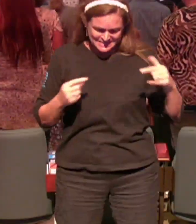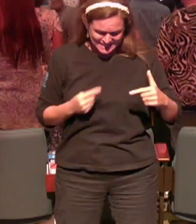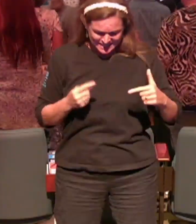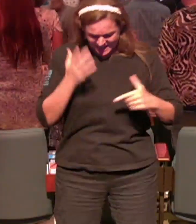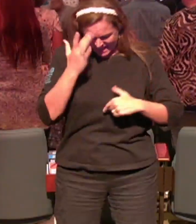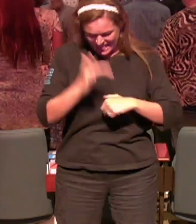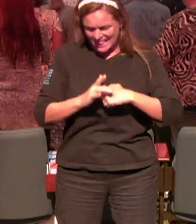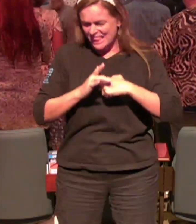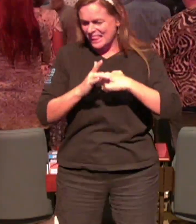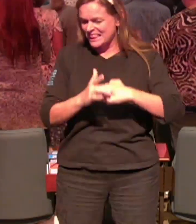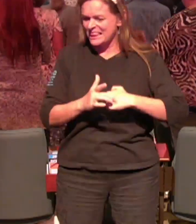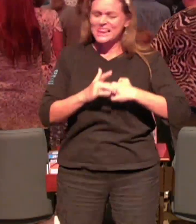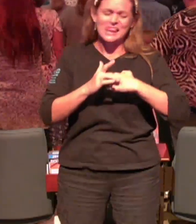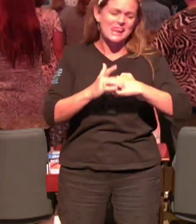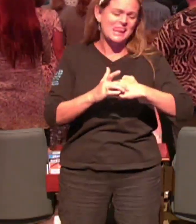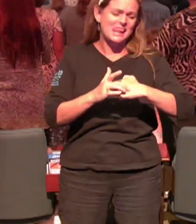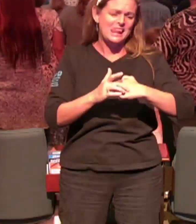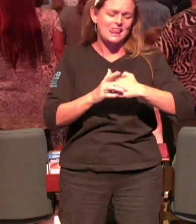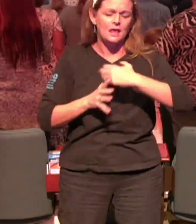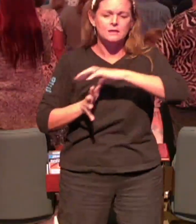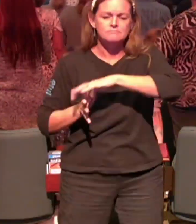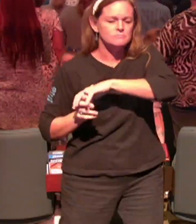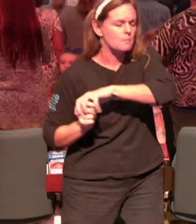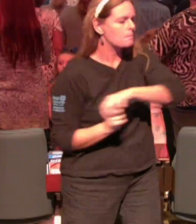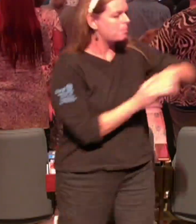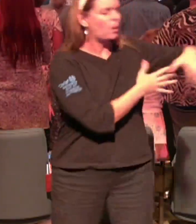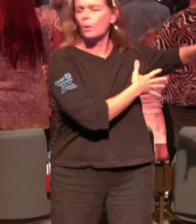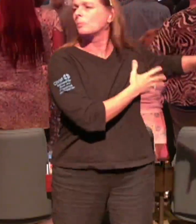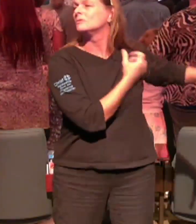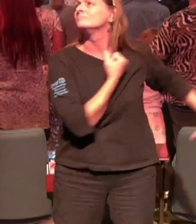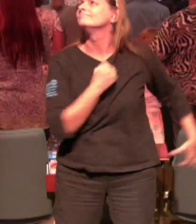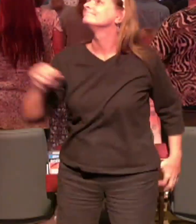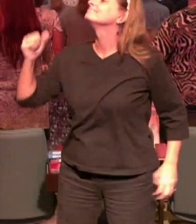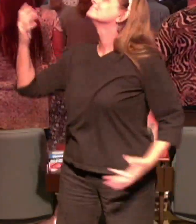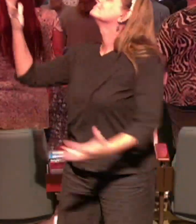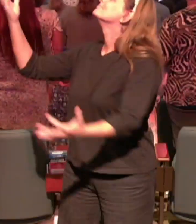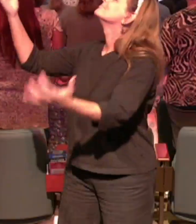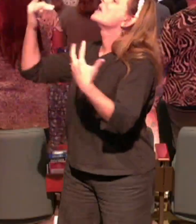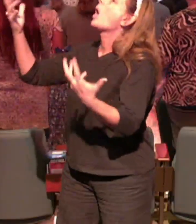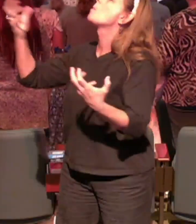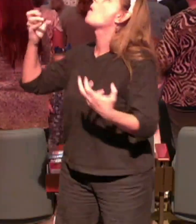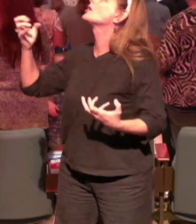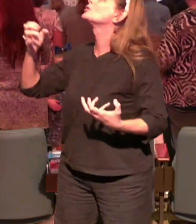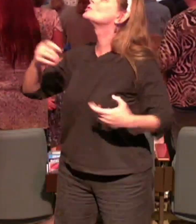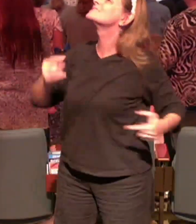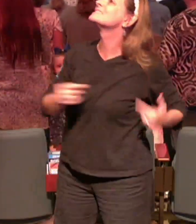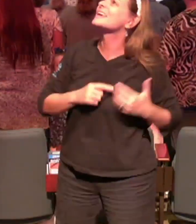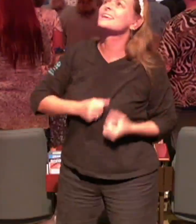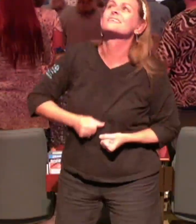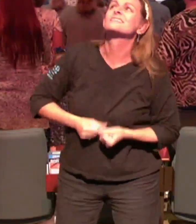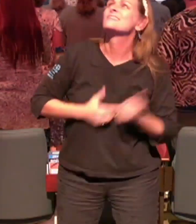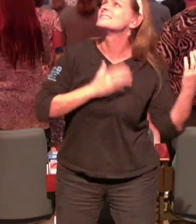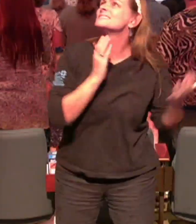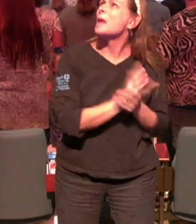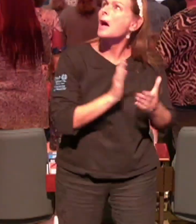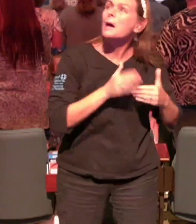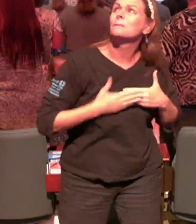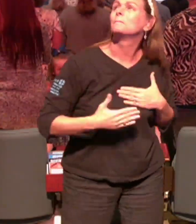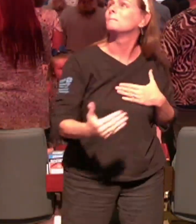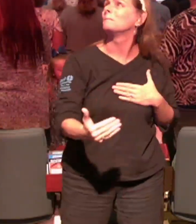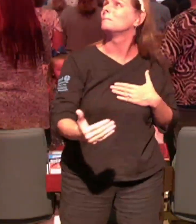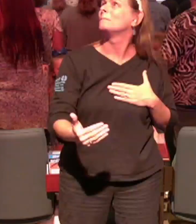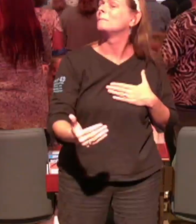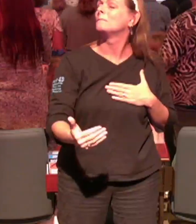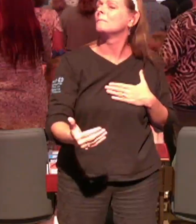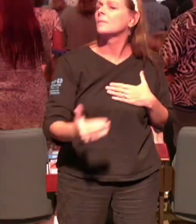for me. And I guarantee you, if you will follow Jesus and embrace this grace, you will find the life that you've been looking for in every area of your